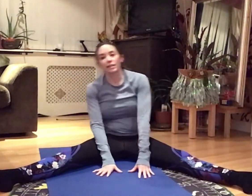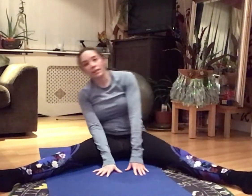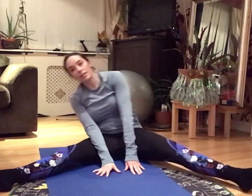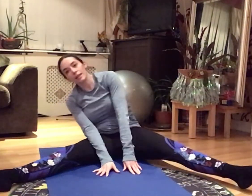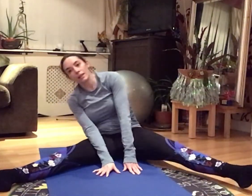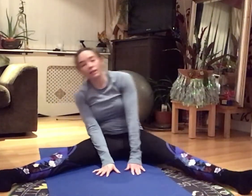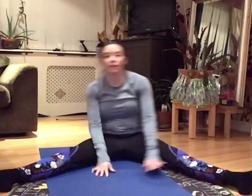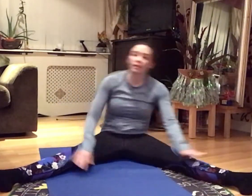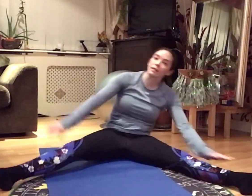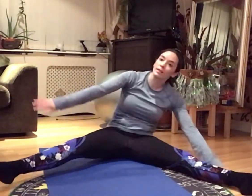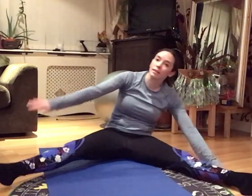sitting.